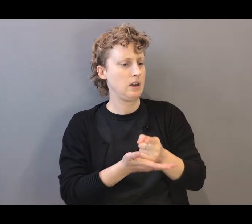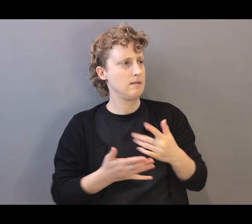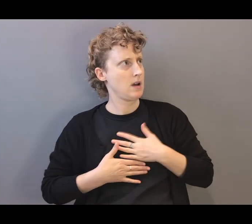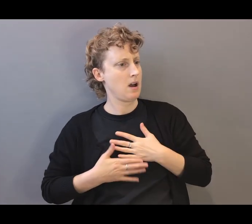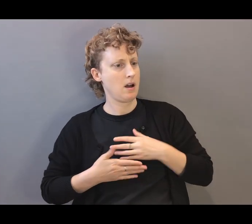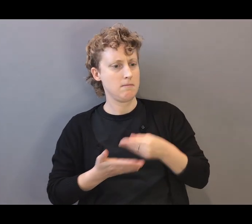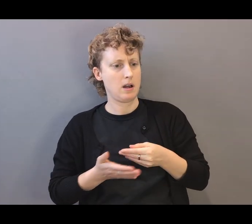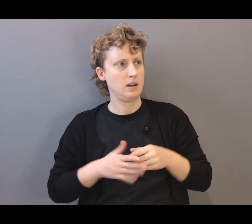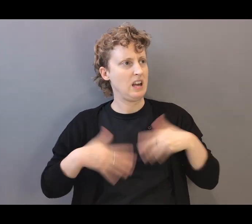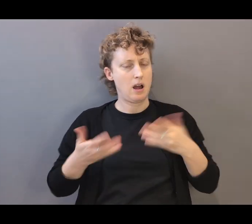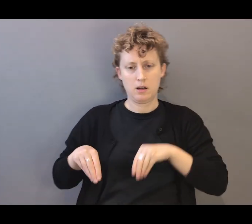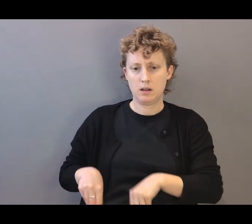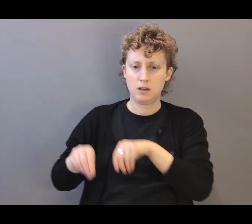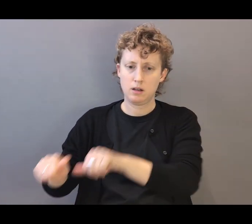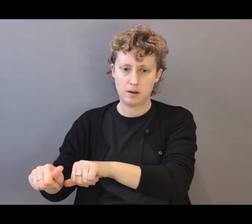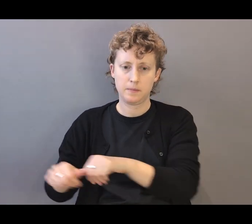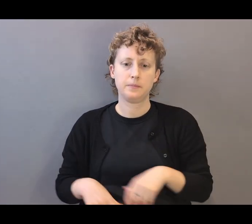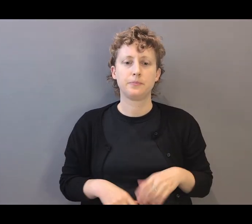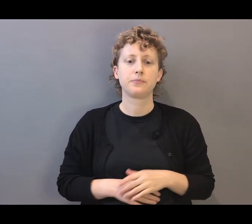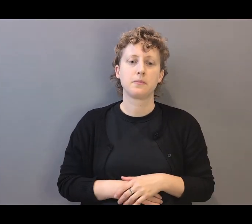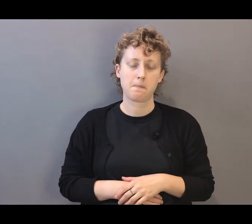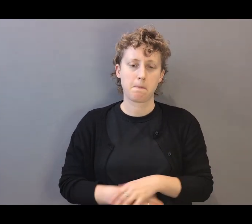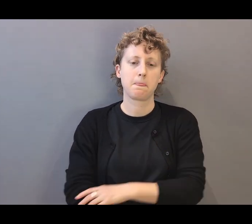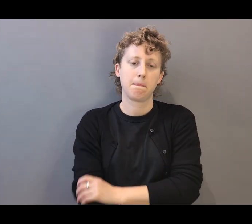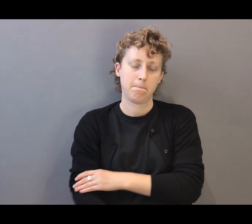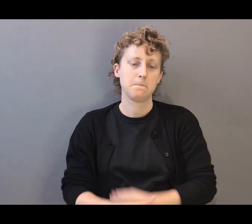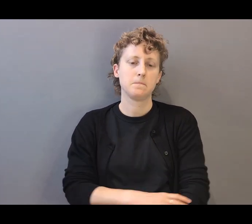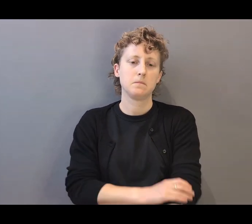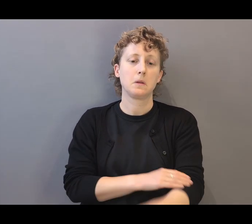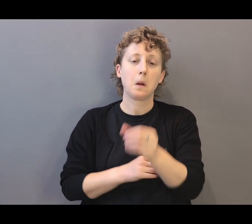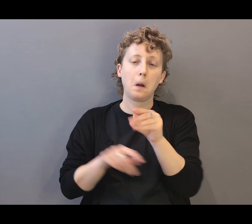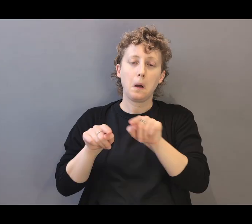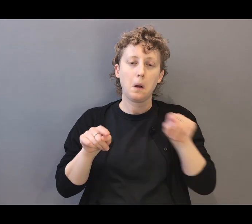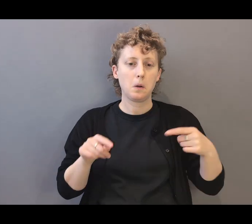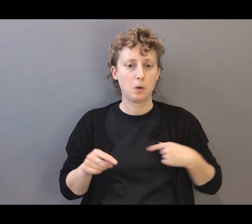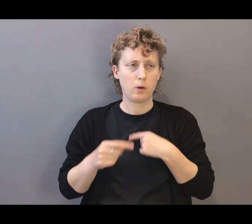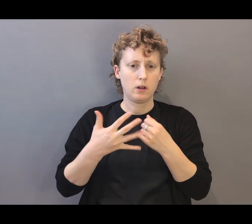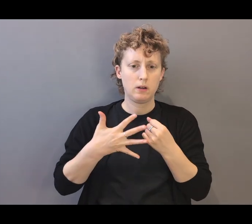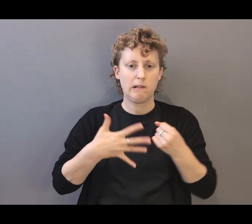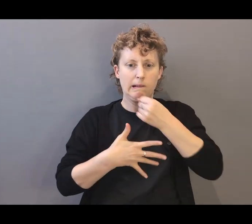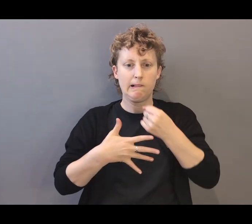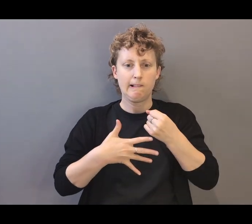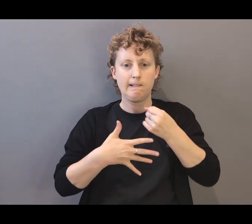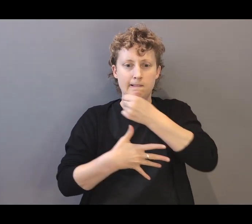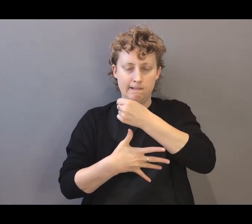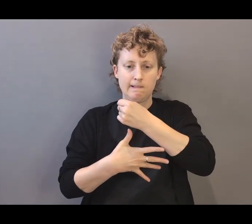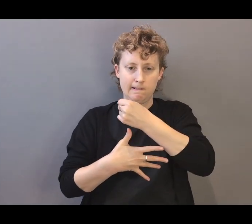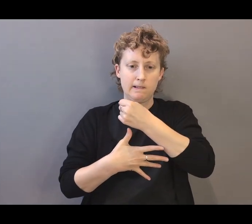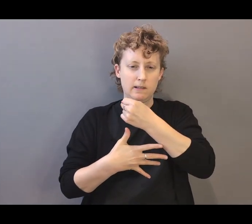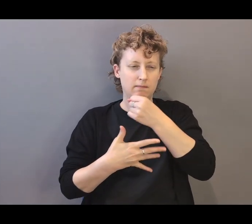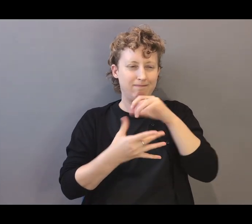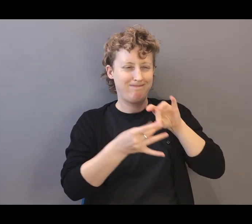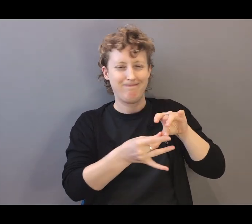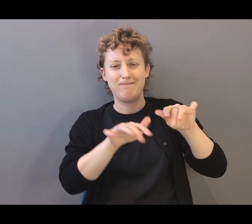our advocacy action, especially with the Parliament and the member states, when deciding on the text that explain how the